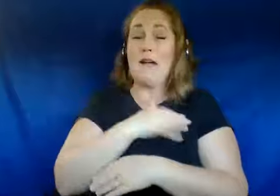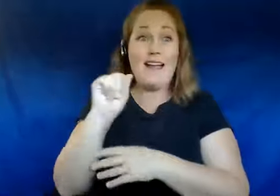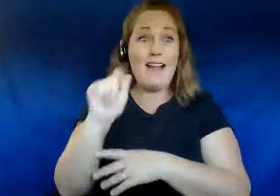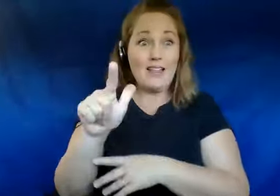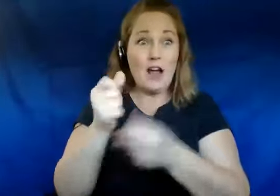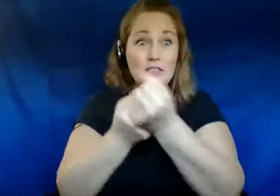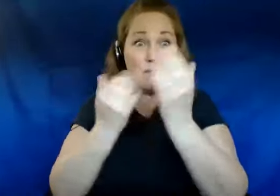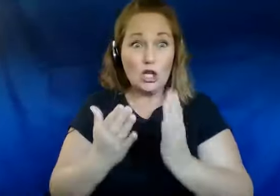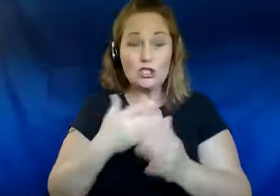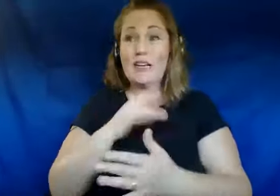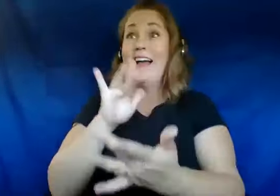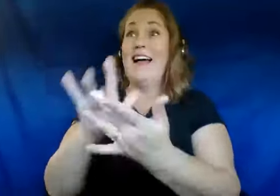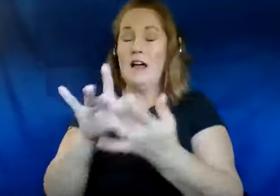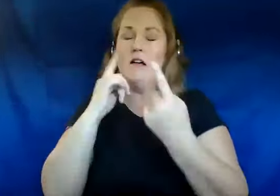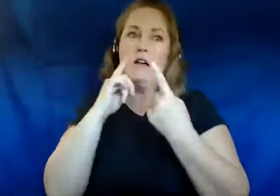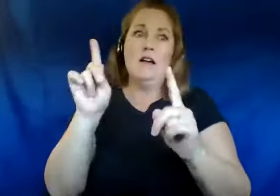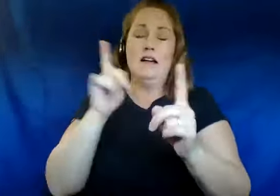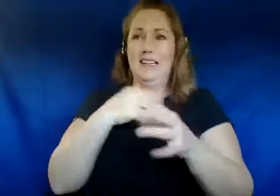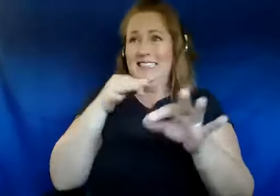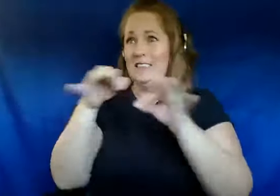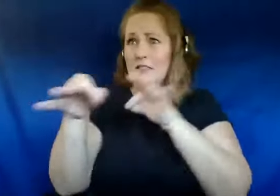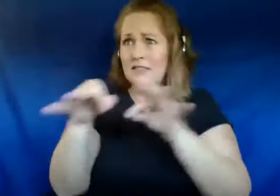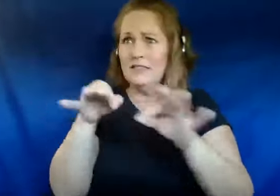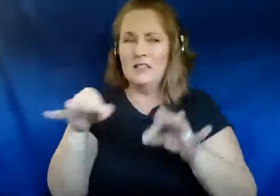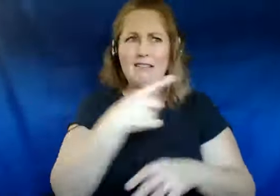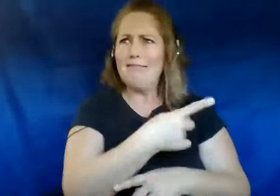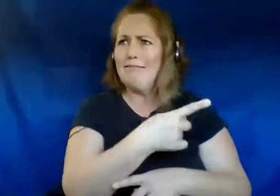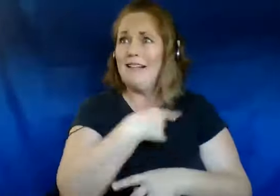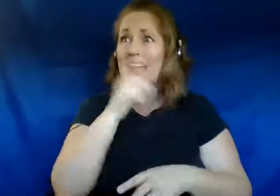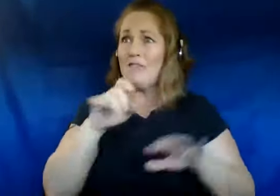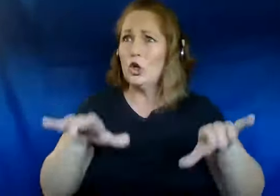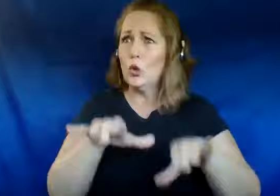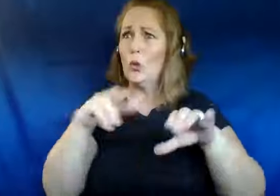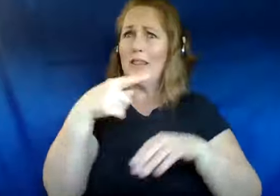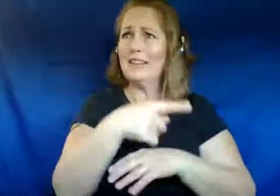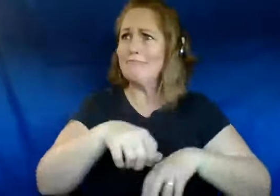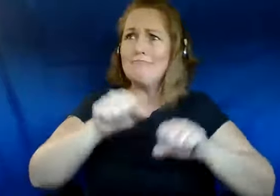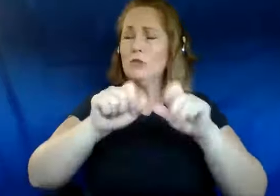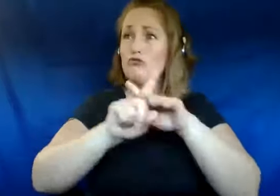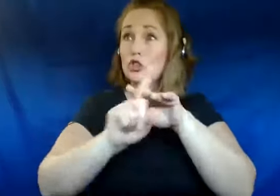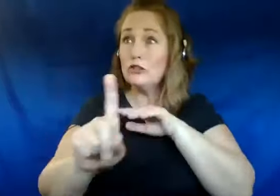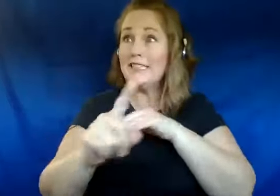I did get a hold of her. And I told her, I've got to do this retreat at this for